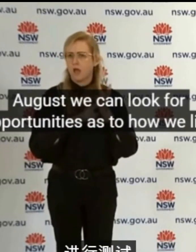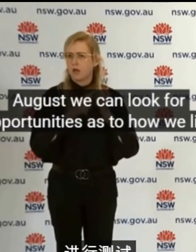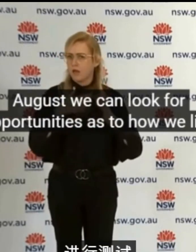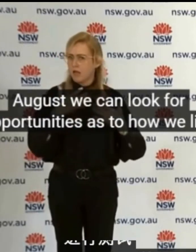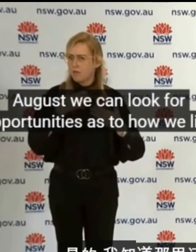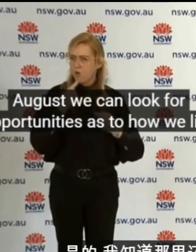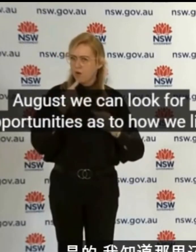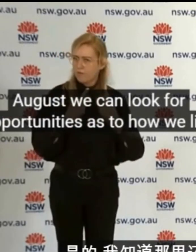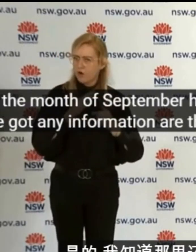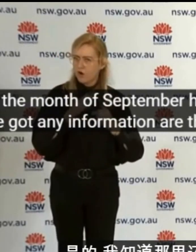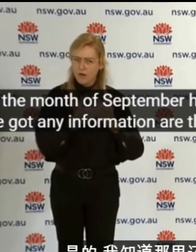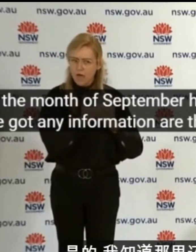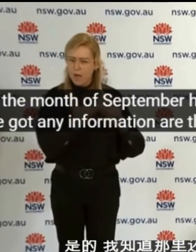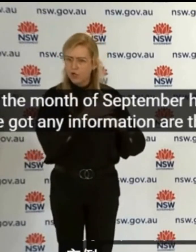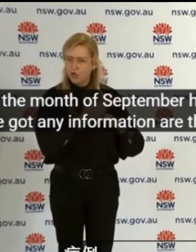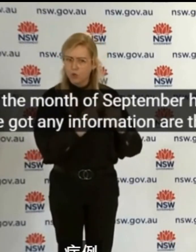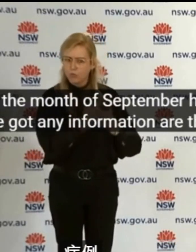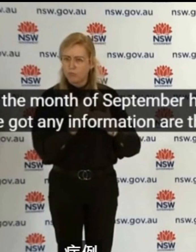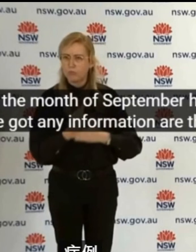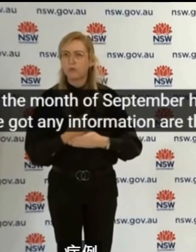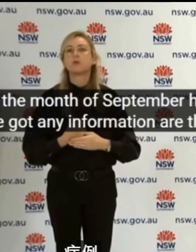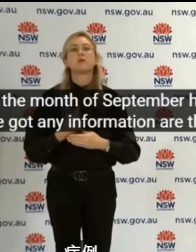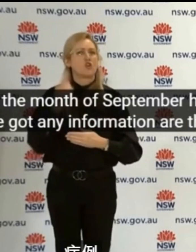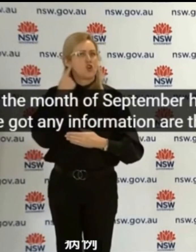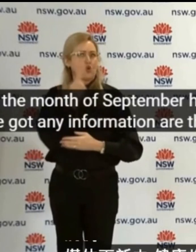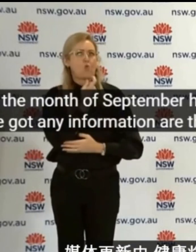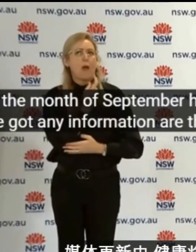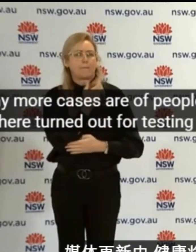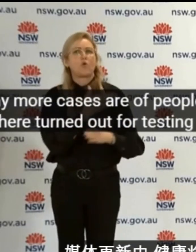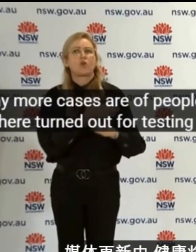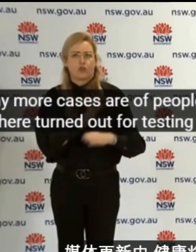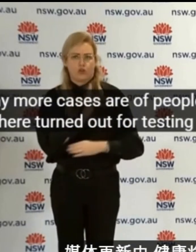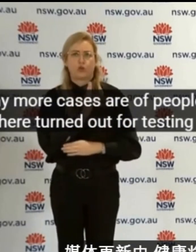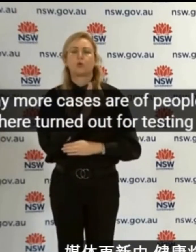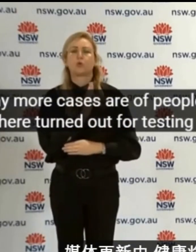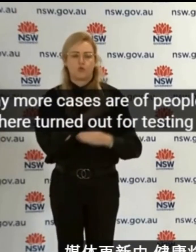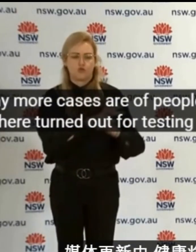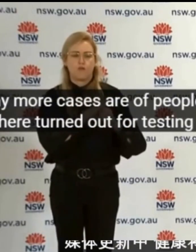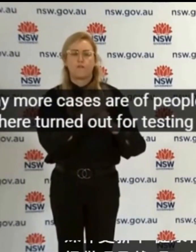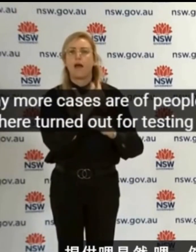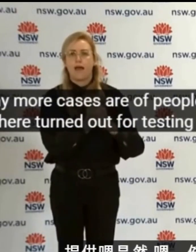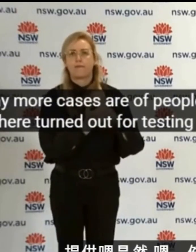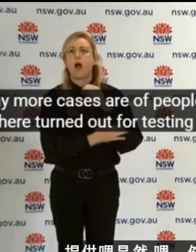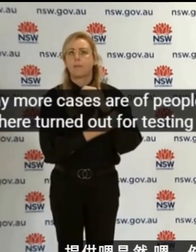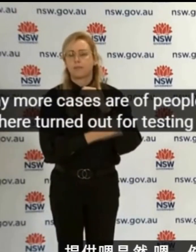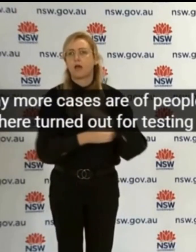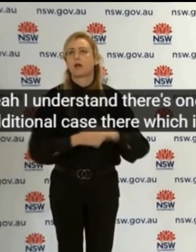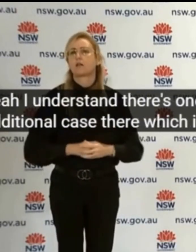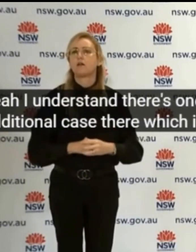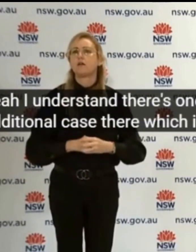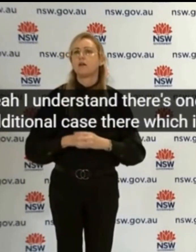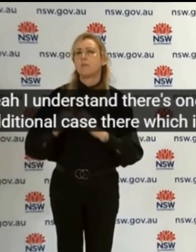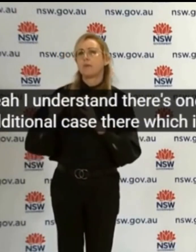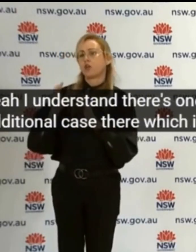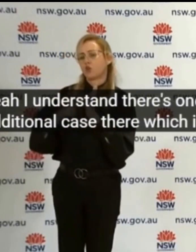there's one additional case there, which is in the media update that Health will be providing. And obviously Health will advise us what should happen at the end of